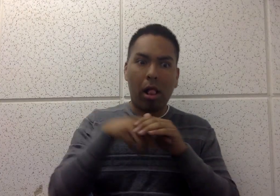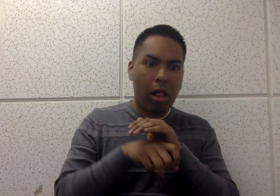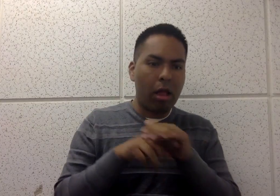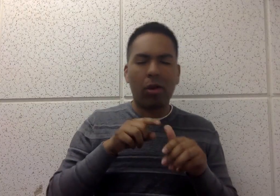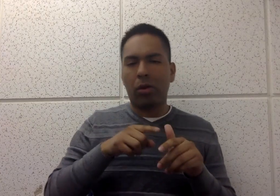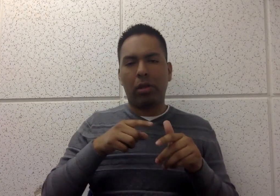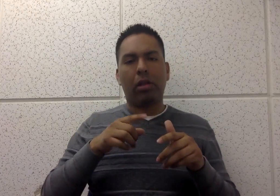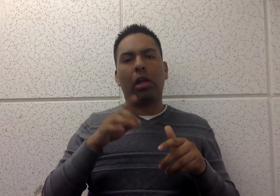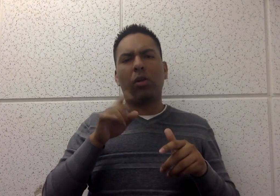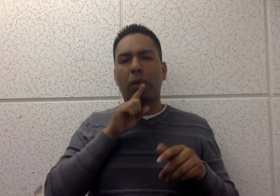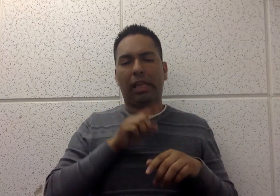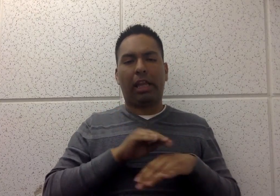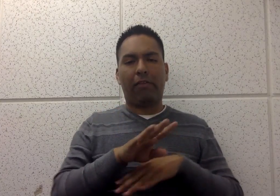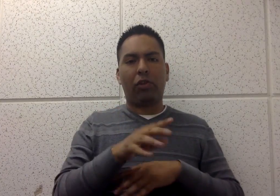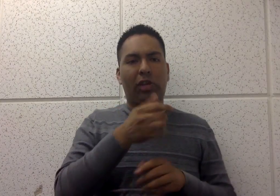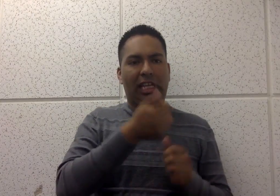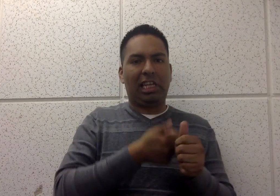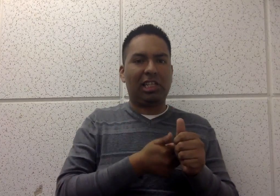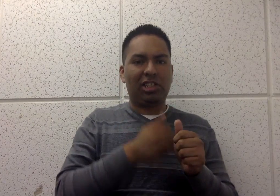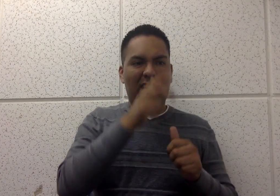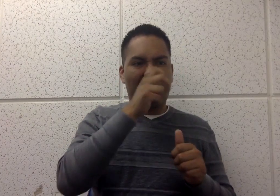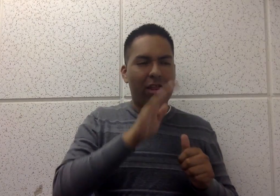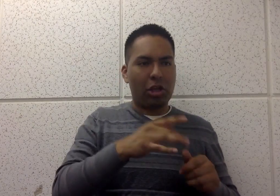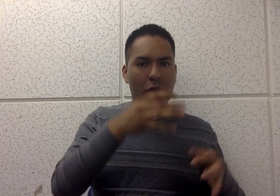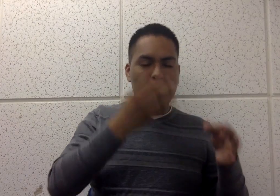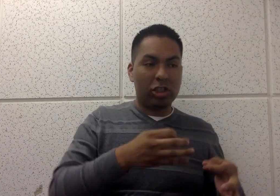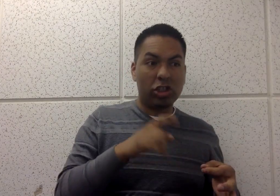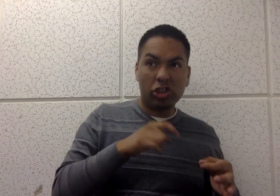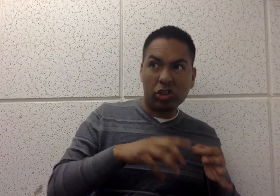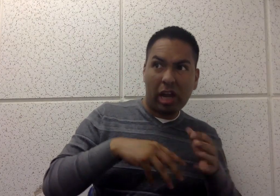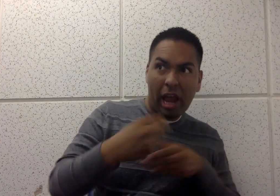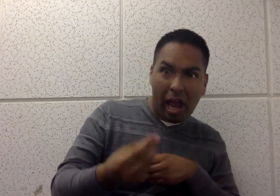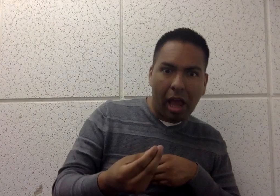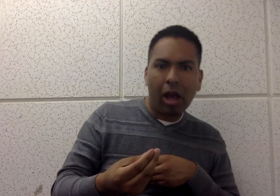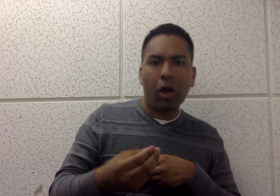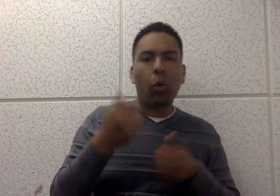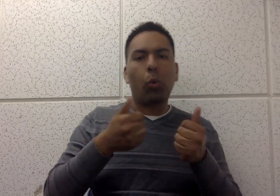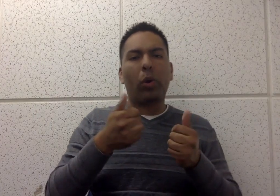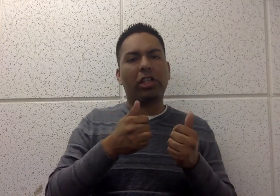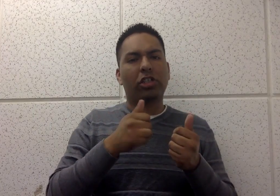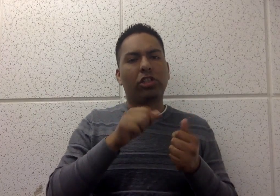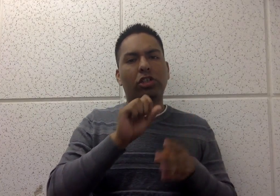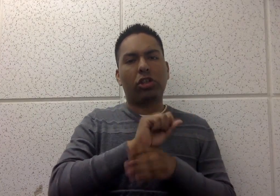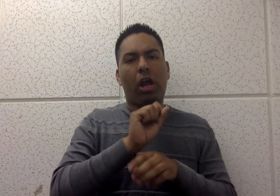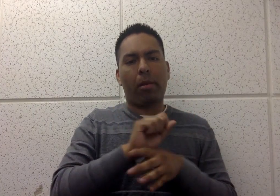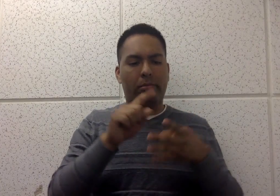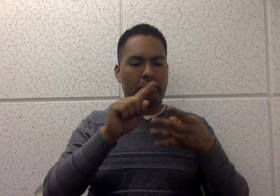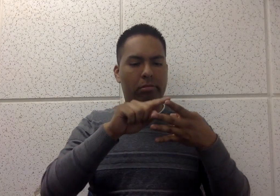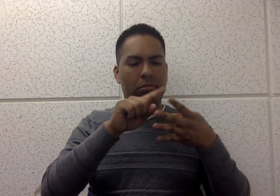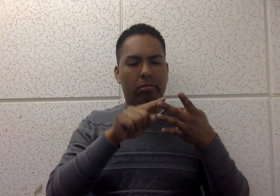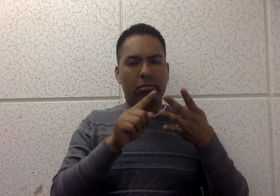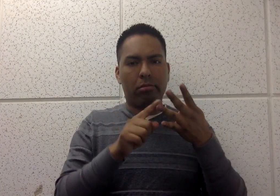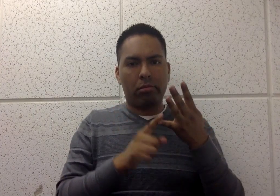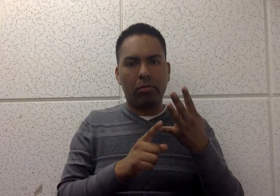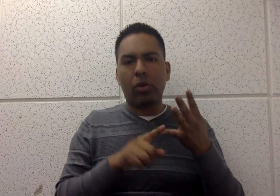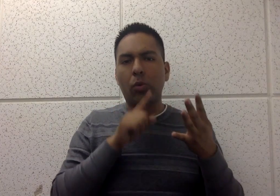or influences each ant's decision about whether to go out and which task to perform. This is taken through a fiber optics microscope. It's down